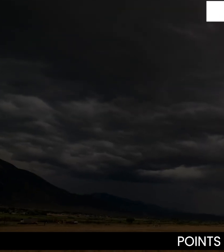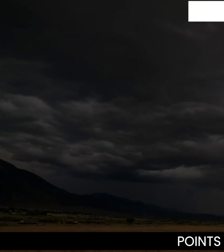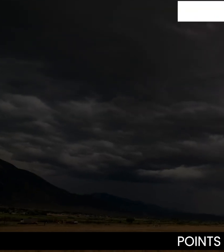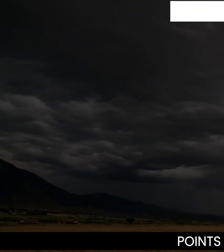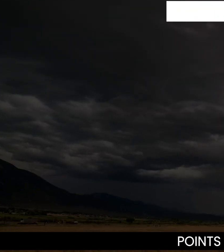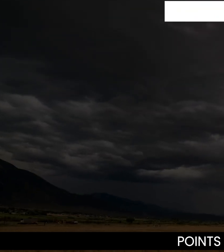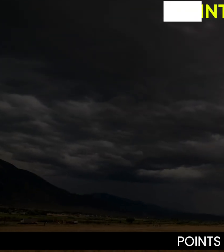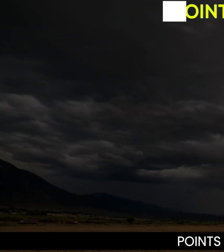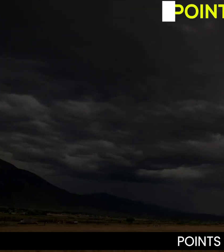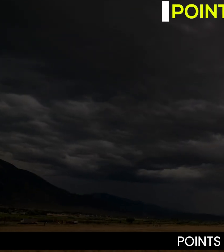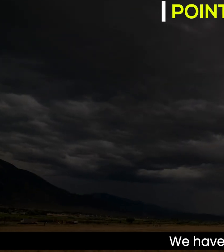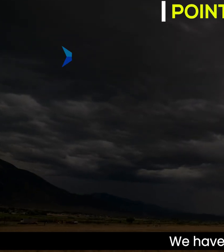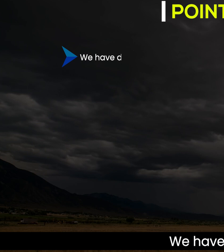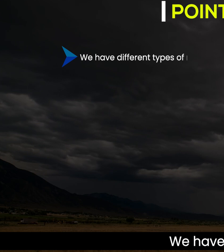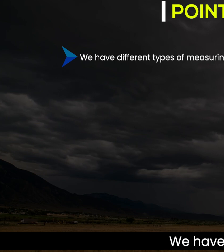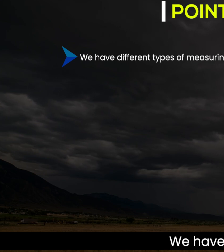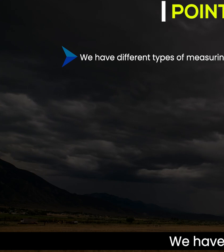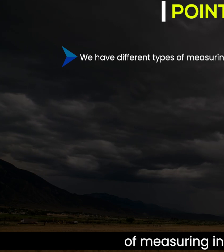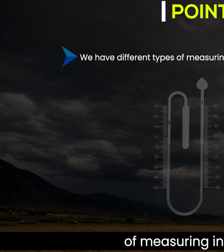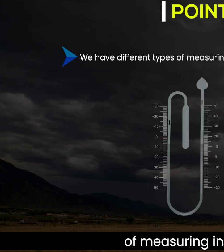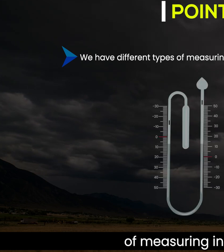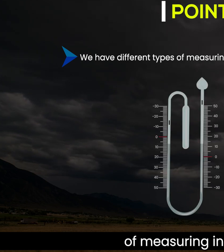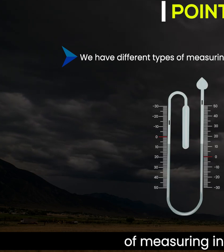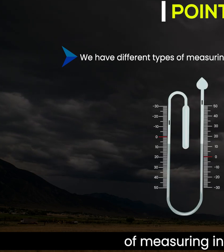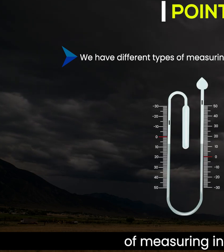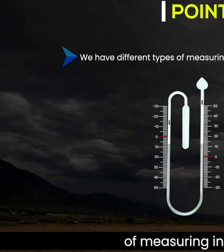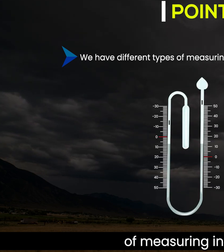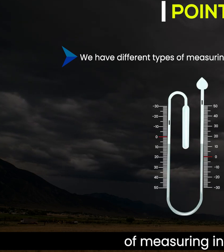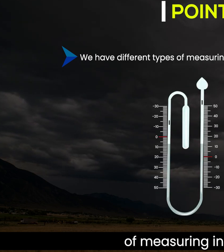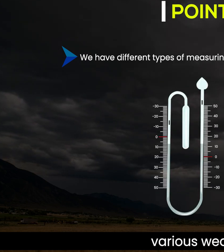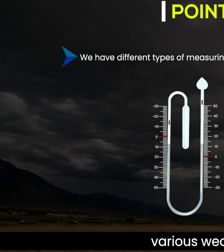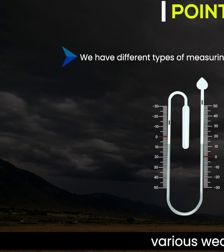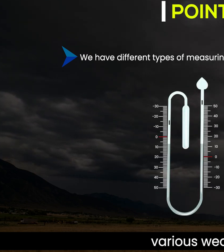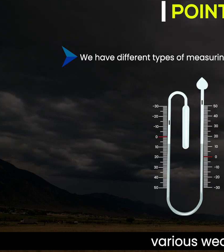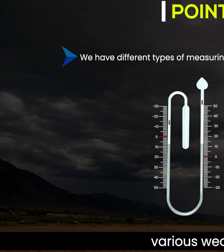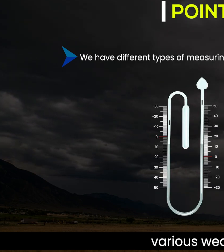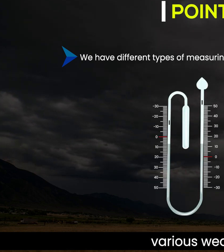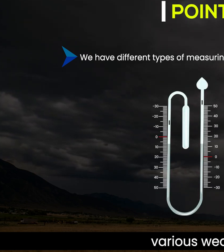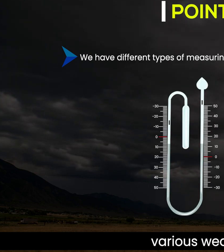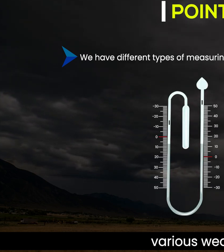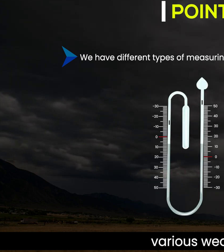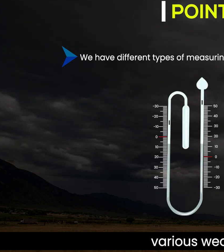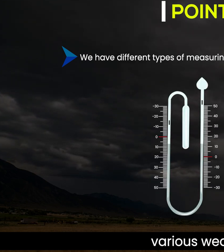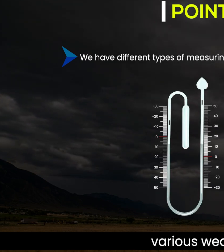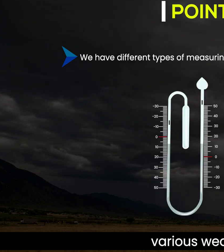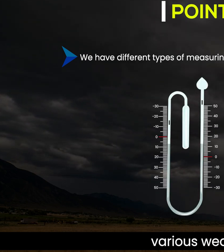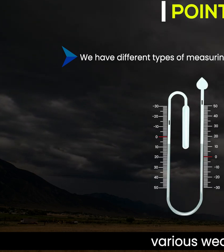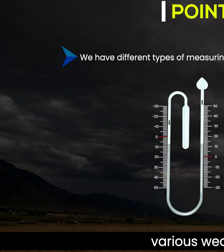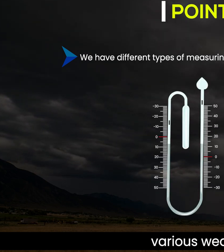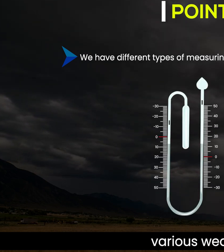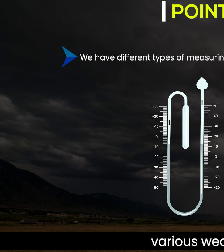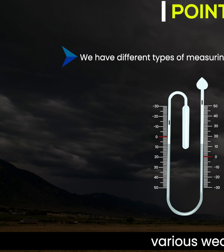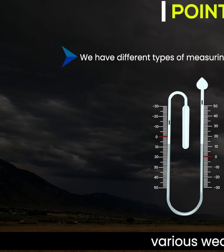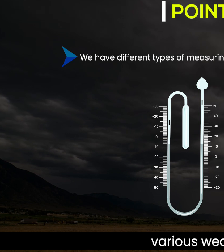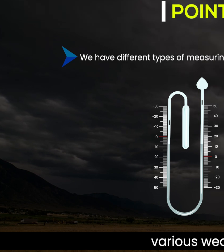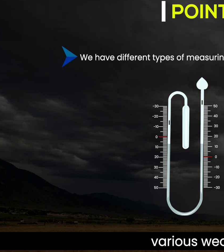points to remember. We have different types of measuring instruments to measure various weather components.